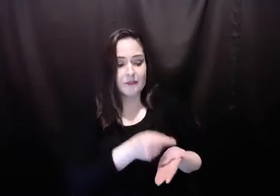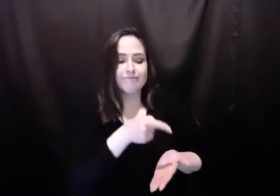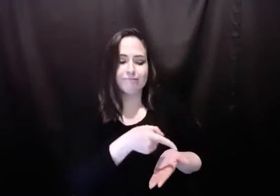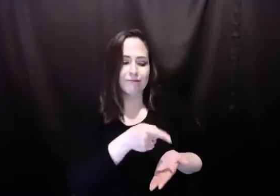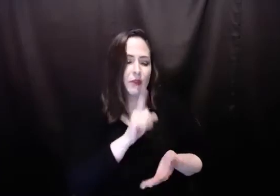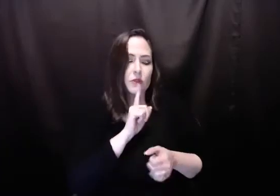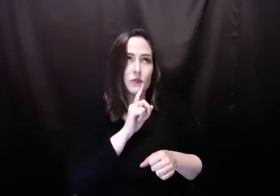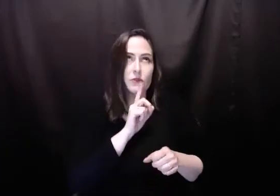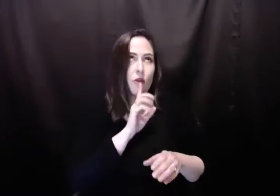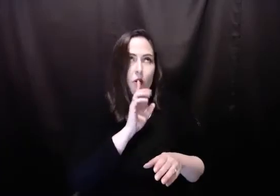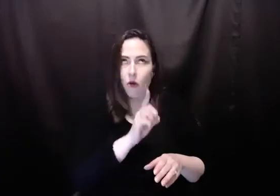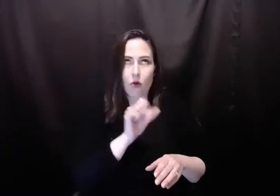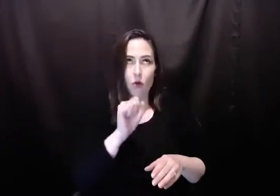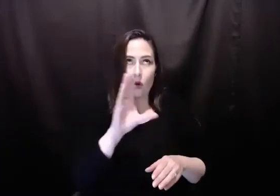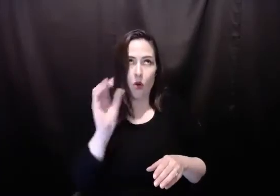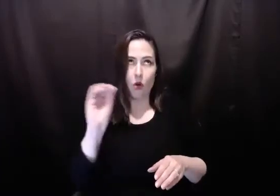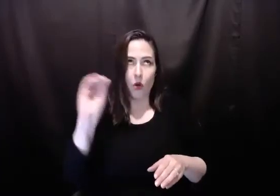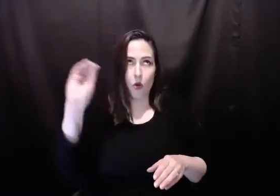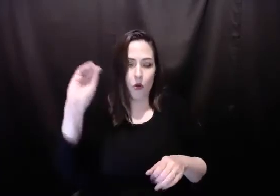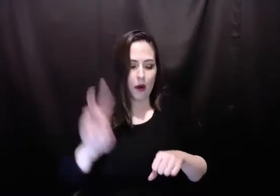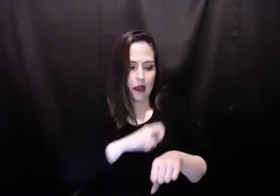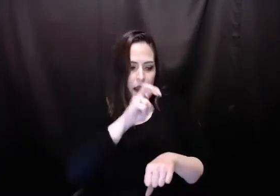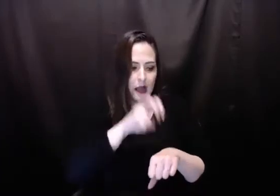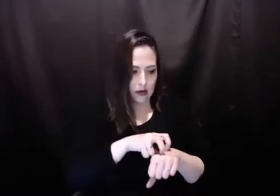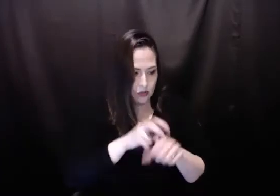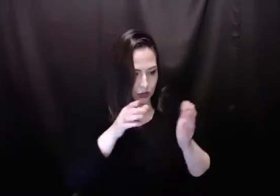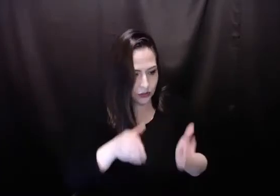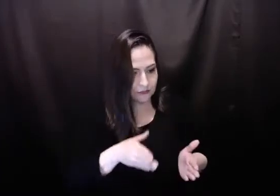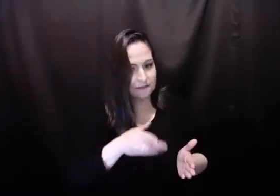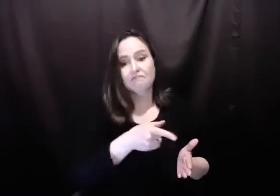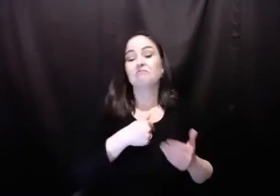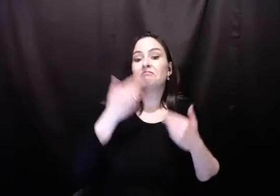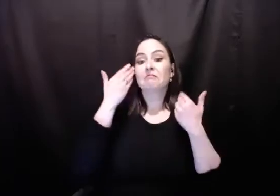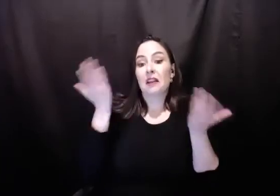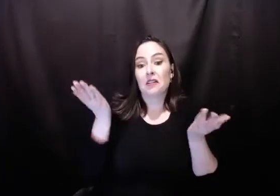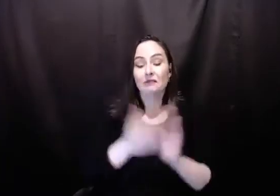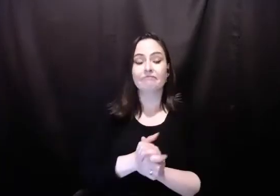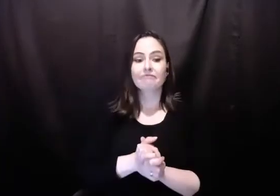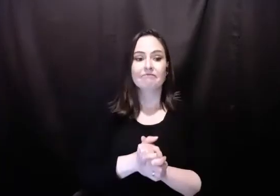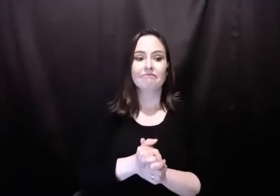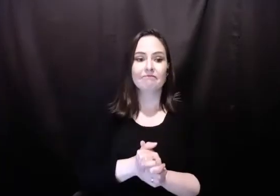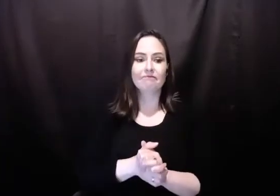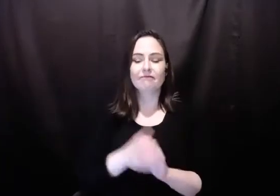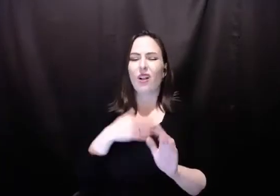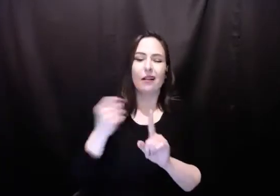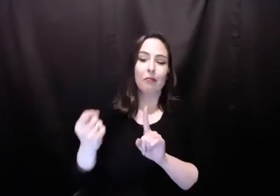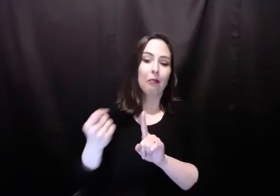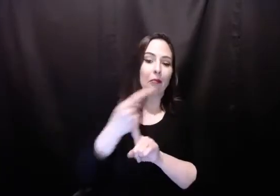I'm just going to go off to a side here about attitudes. This is without any professional